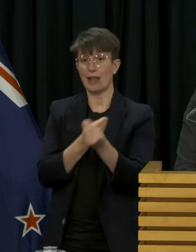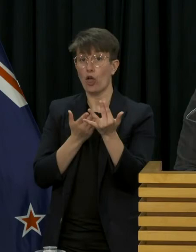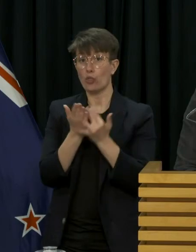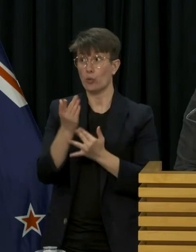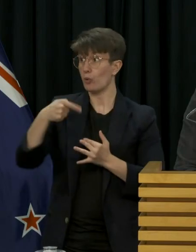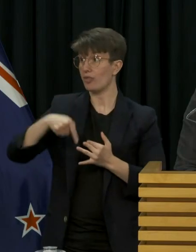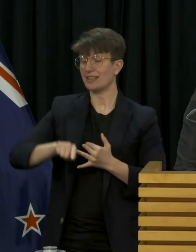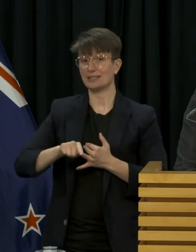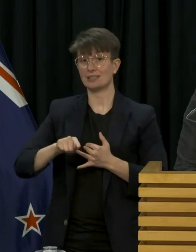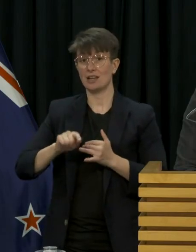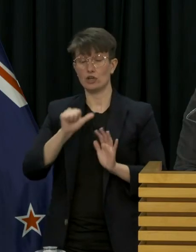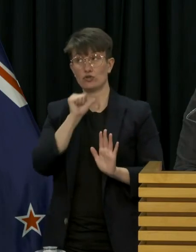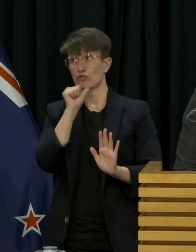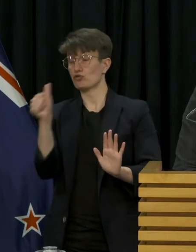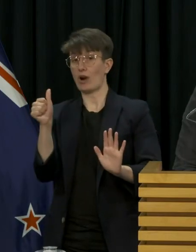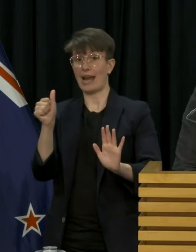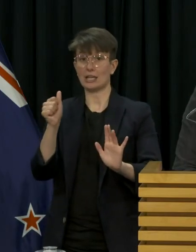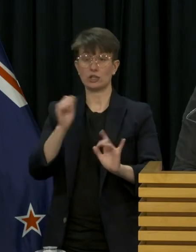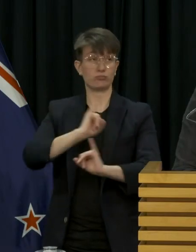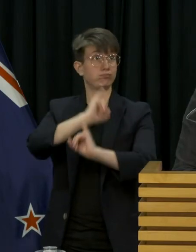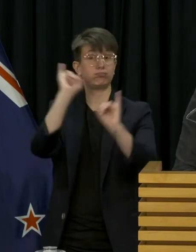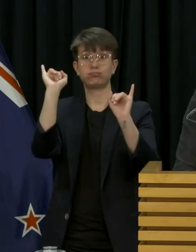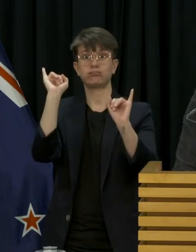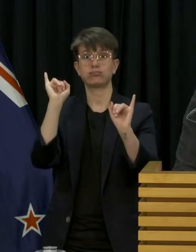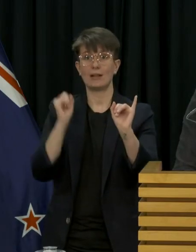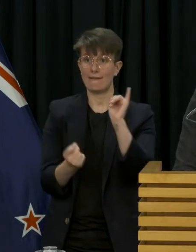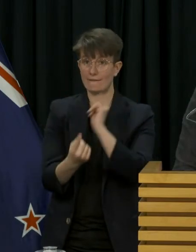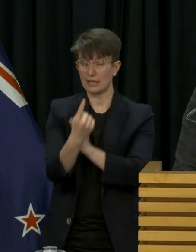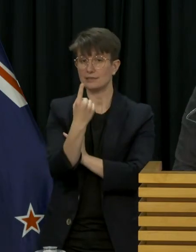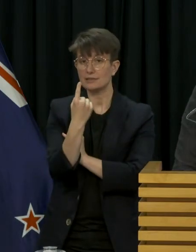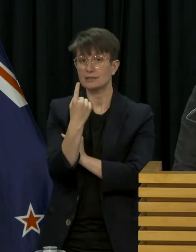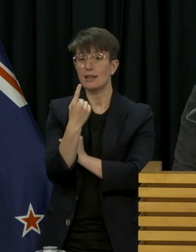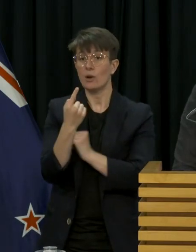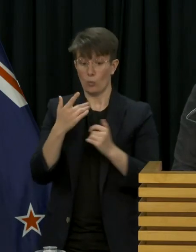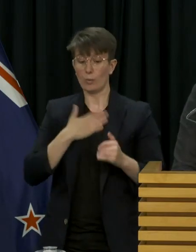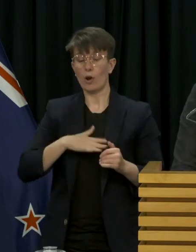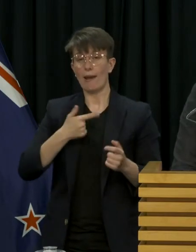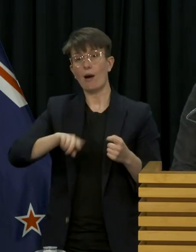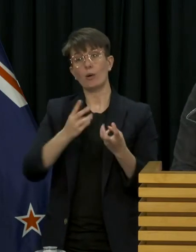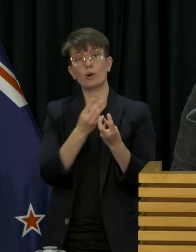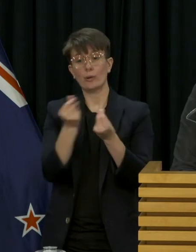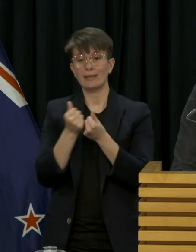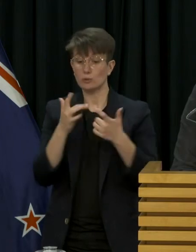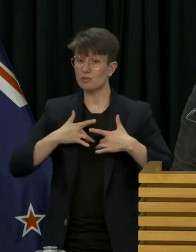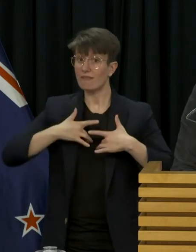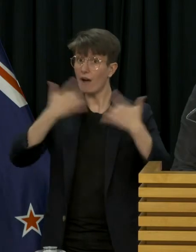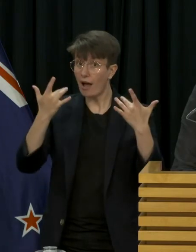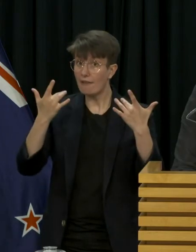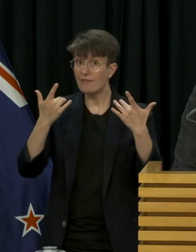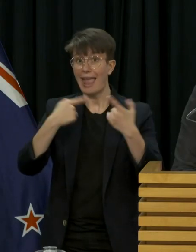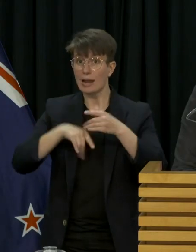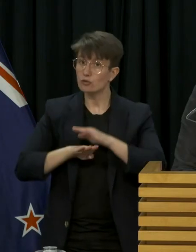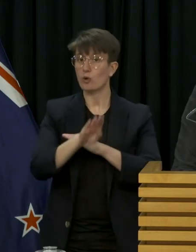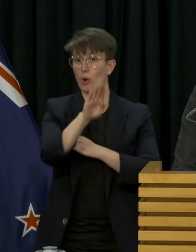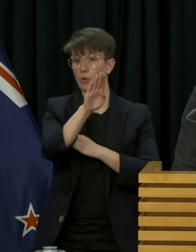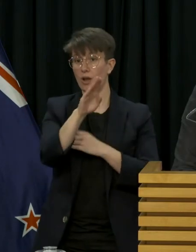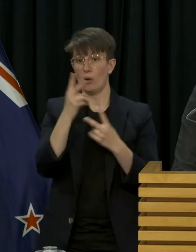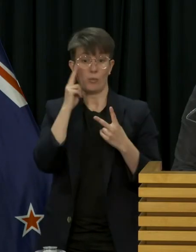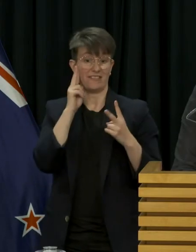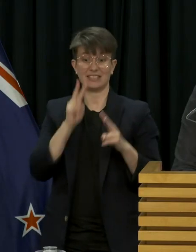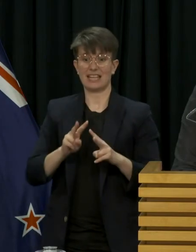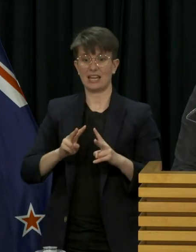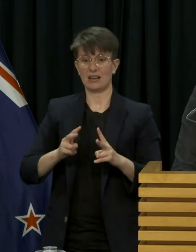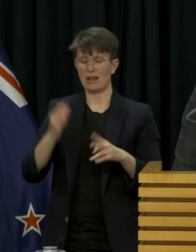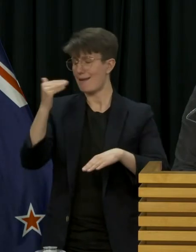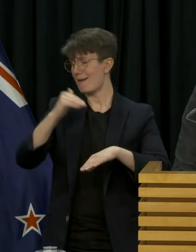We're seeing record investment in infrastructure, over $40 billion worth, the likes of which we have not seen in decades. We've